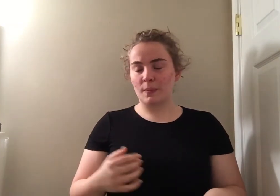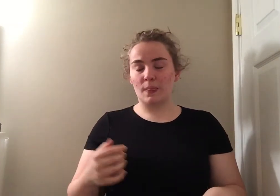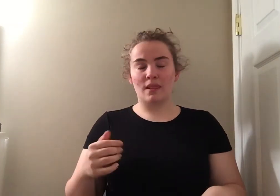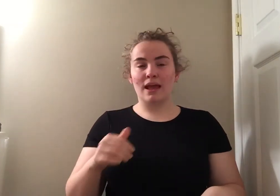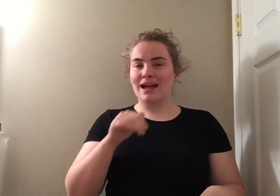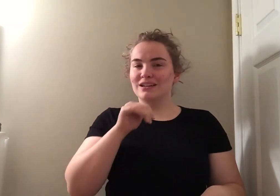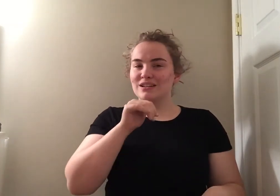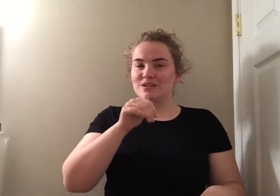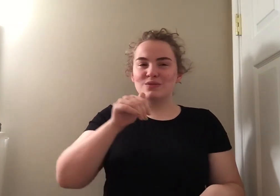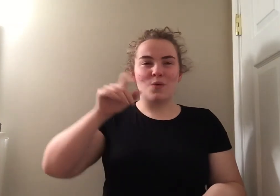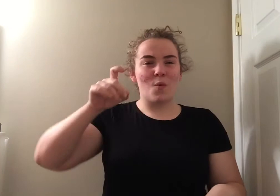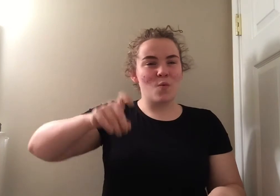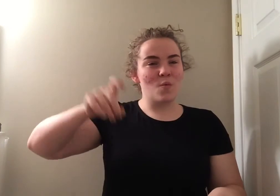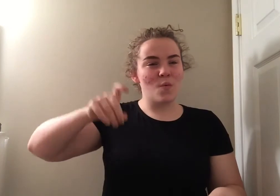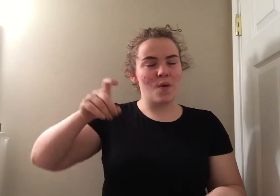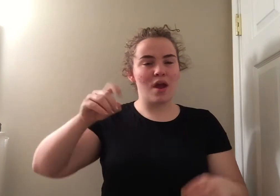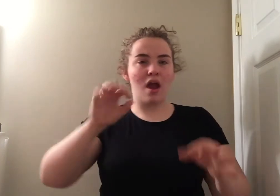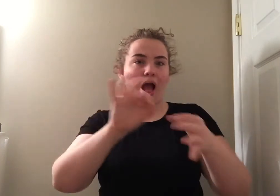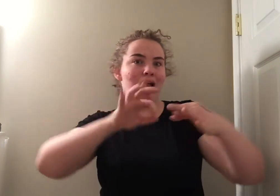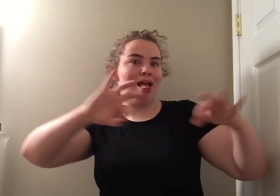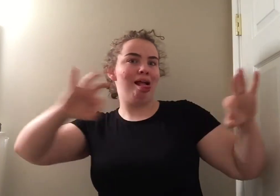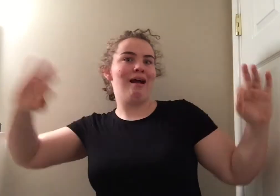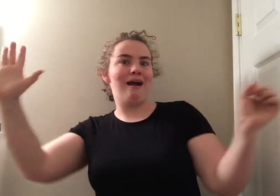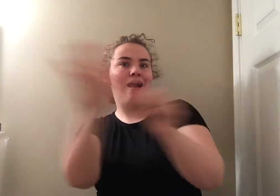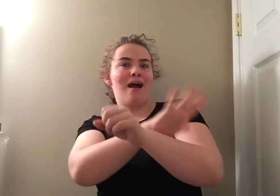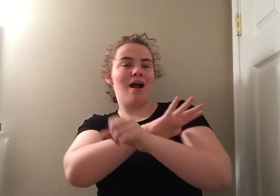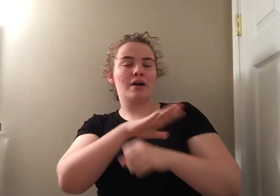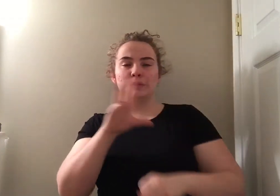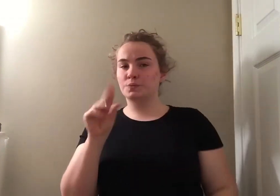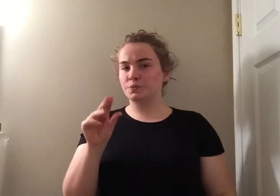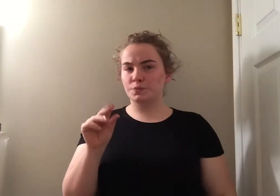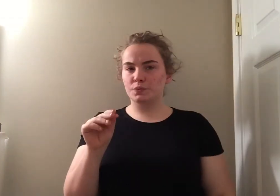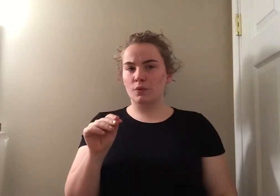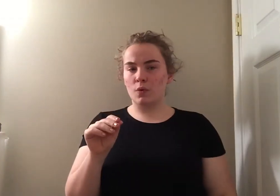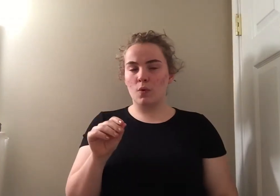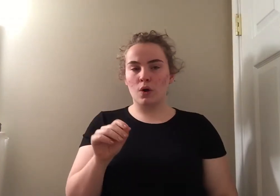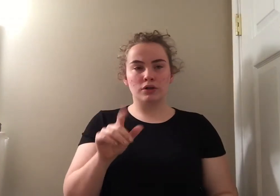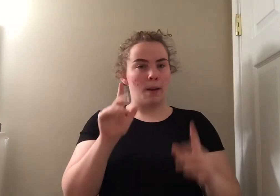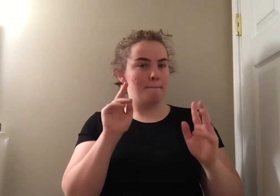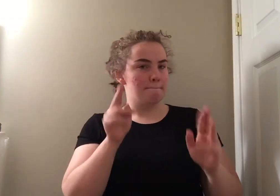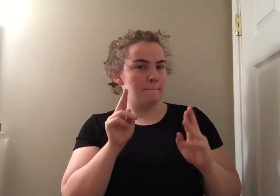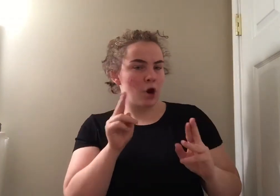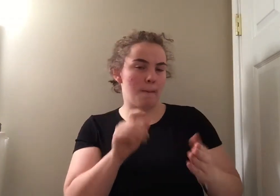sentences yet. Until we get to the writing activity, just quickly jot, because we have a whole story to get through.